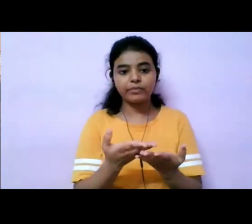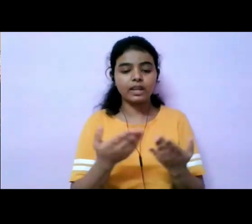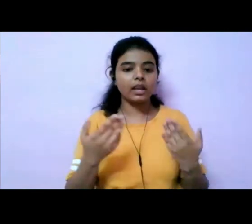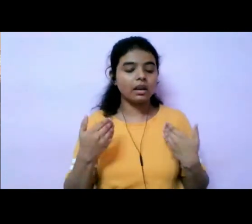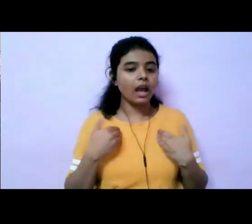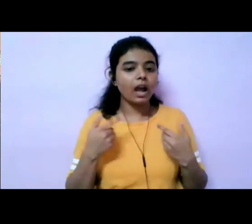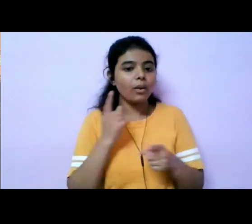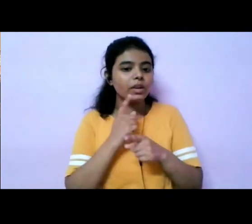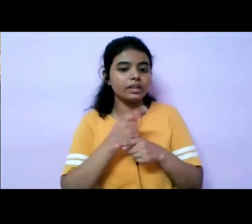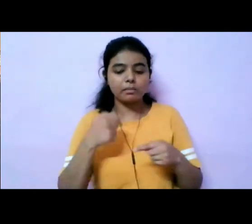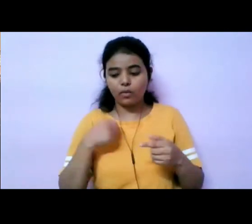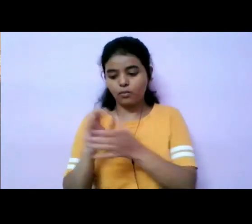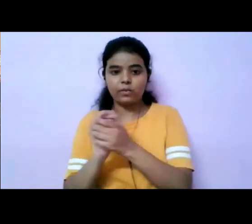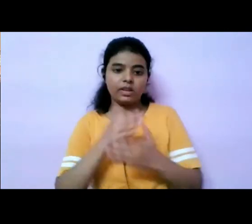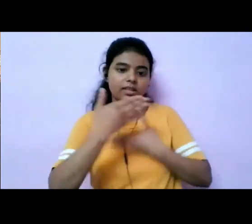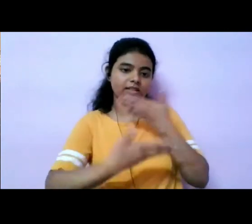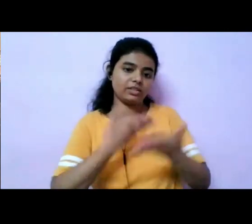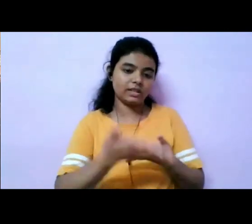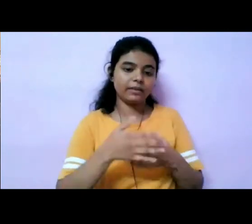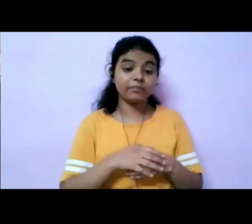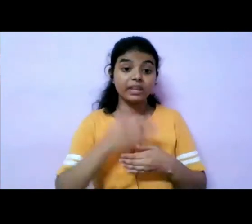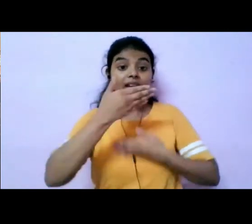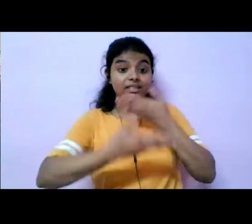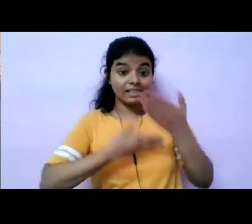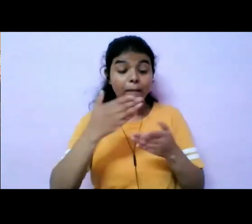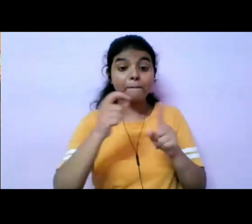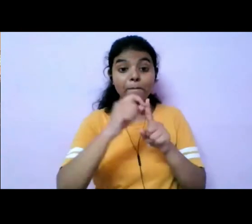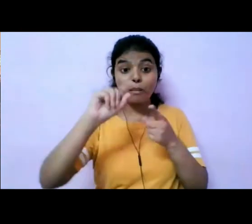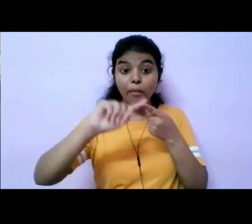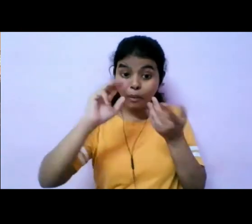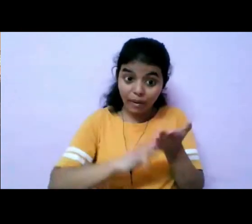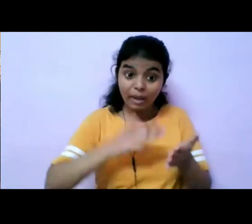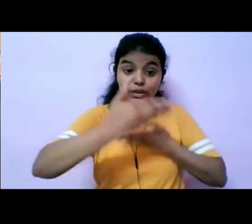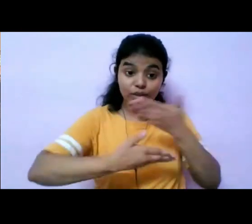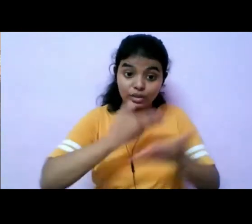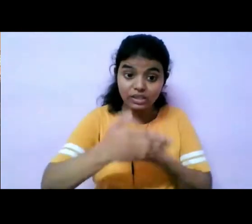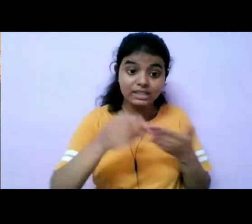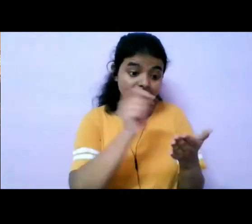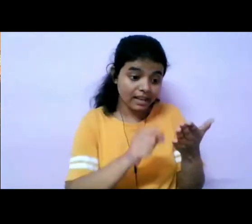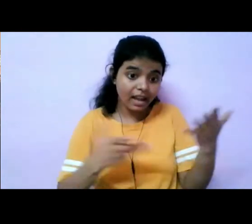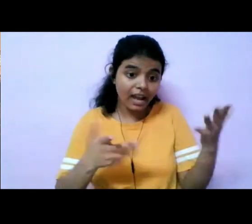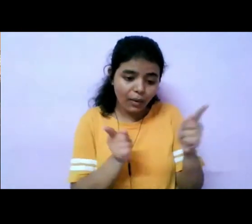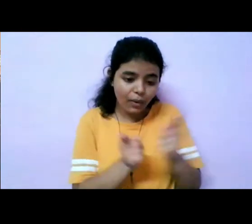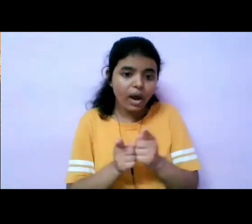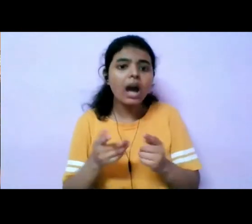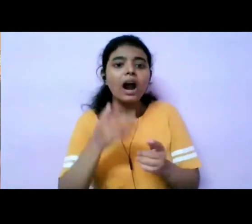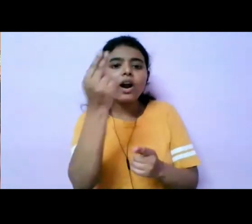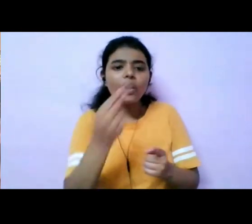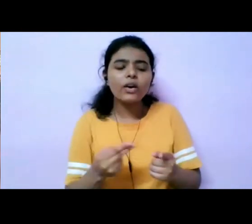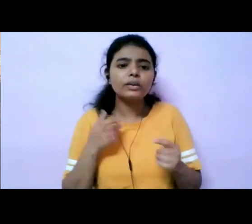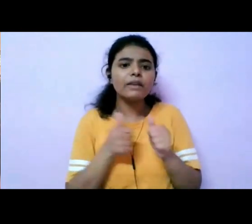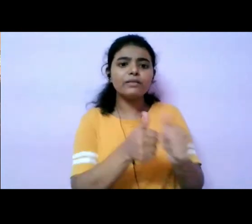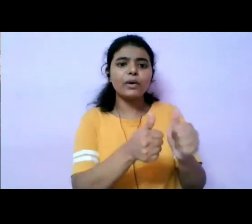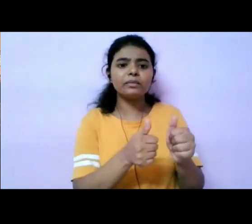been teaching. As a teaching poet, I'm after art, not